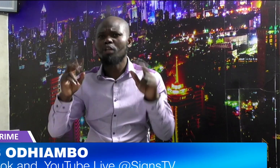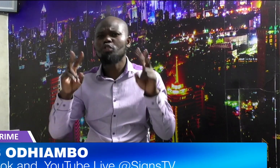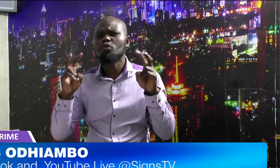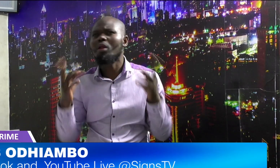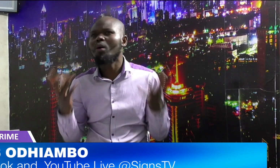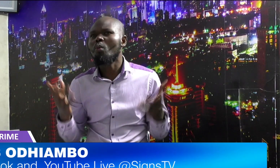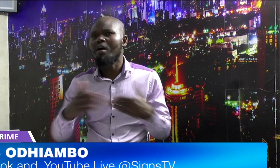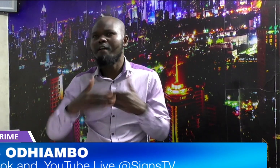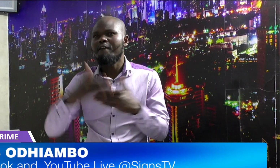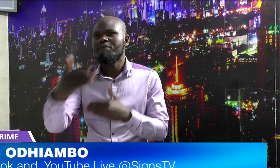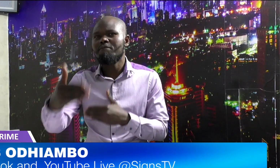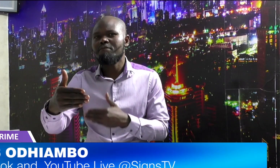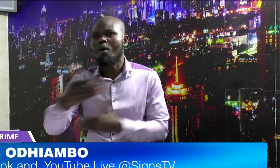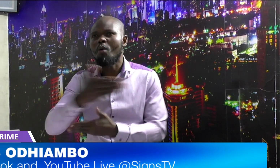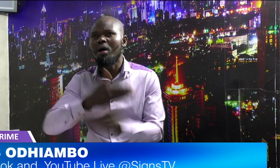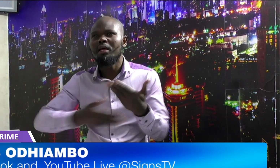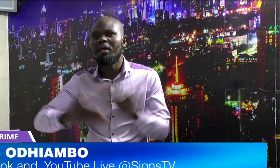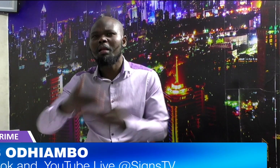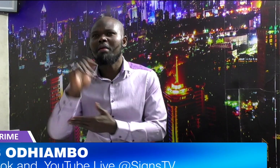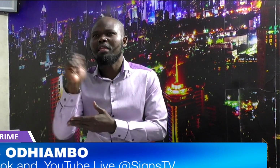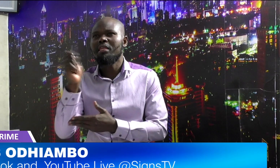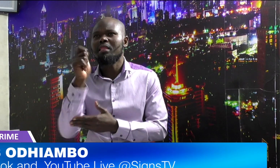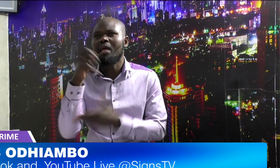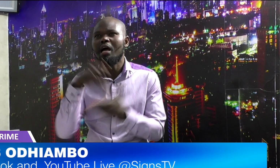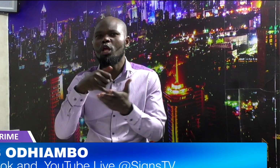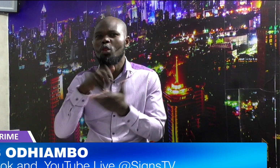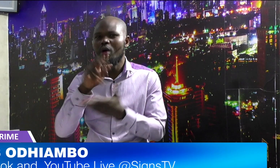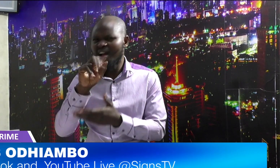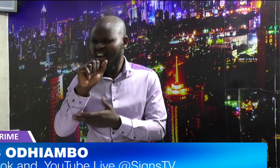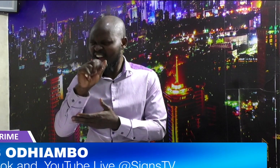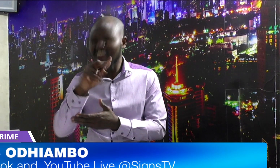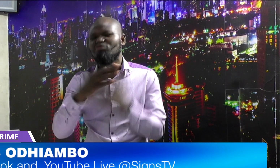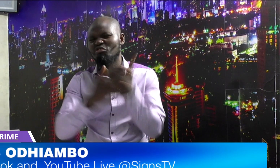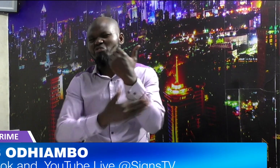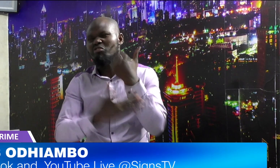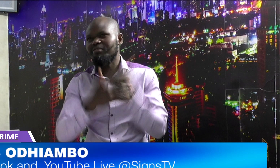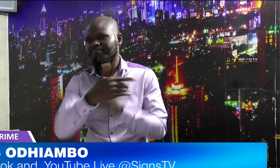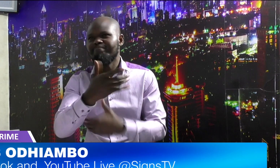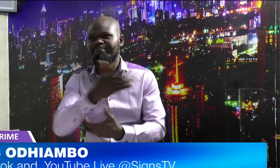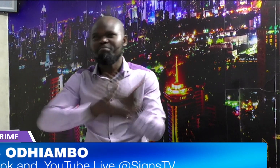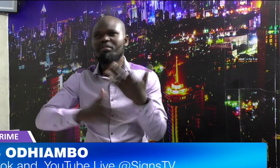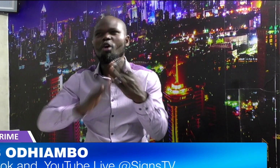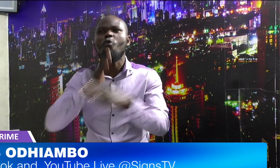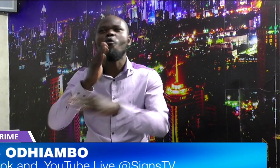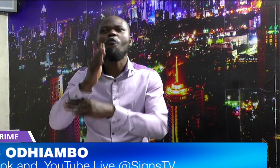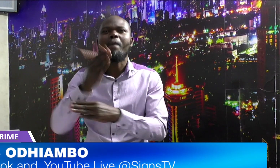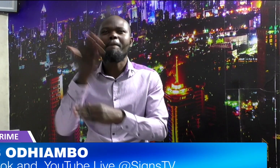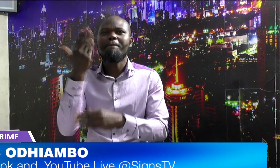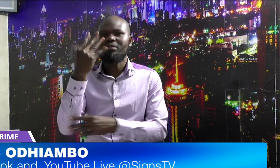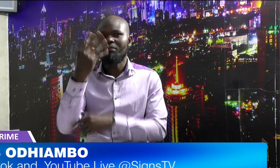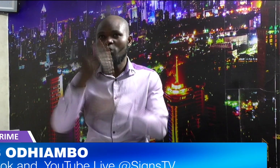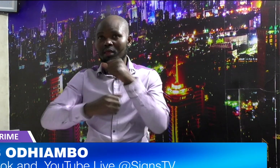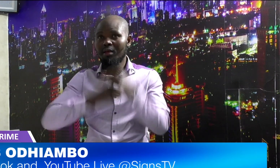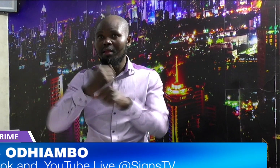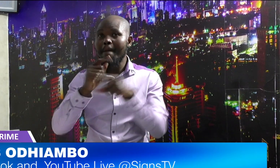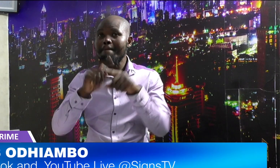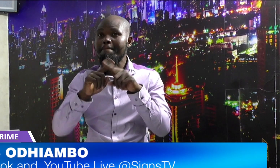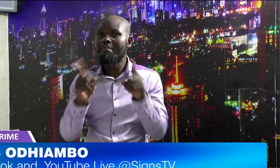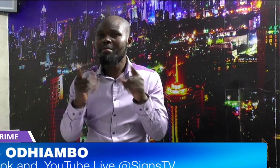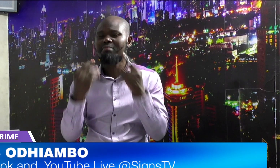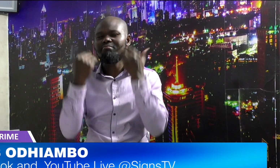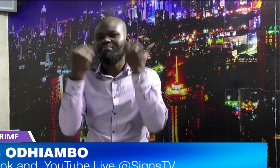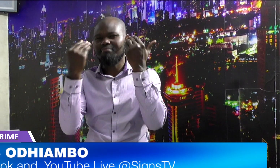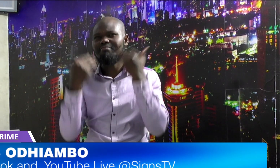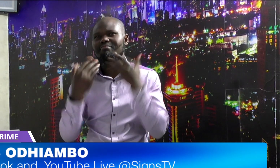President William Ruto noted that positive trajectory of Kenya-Angola trade over the